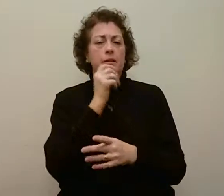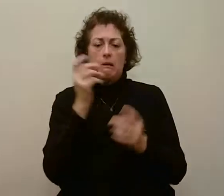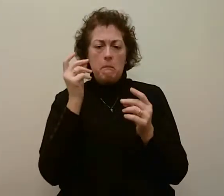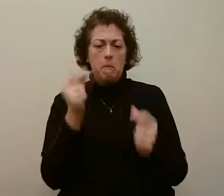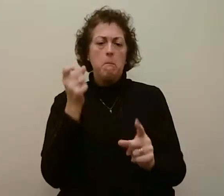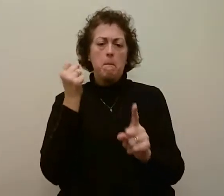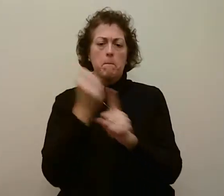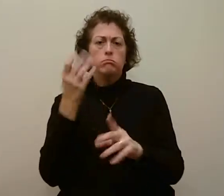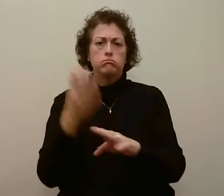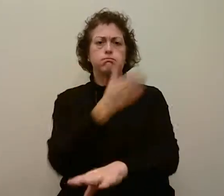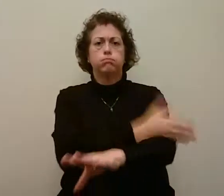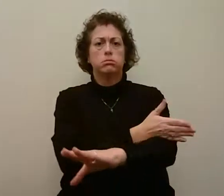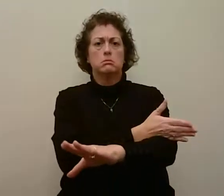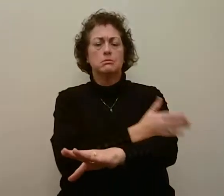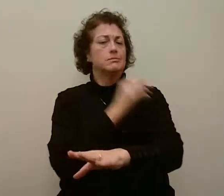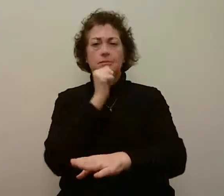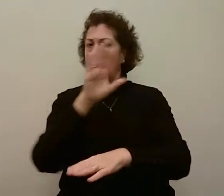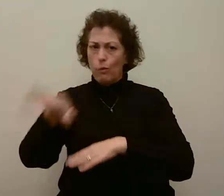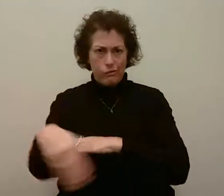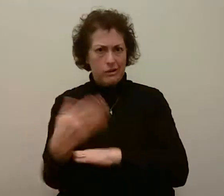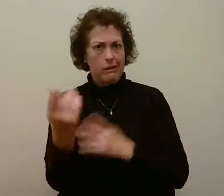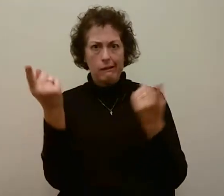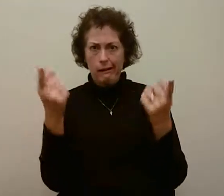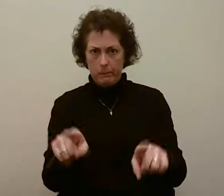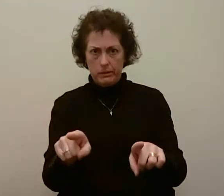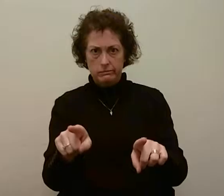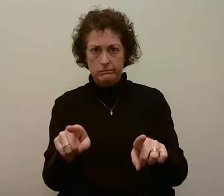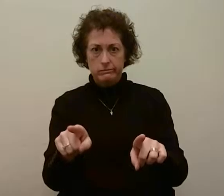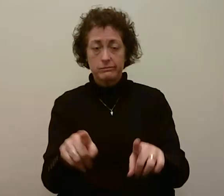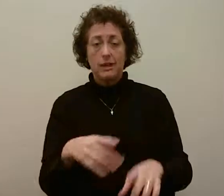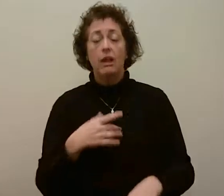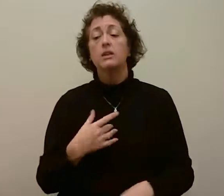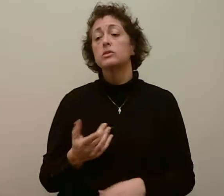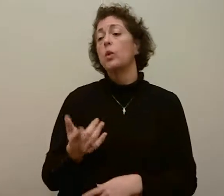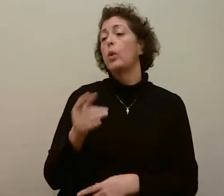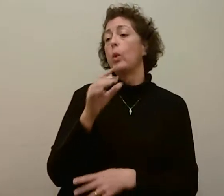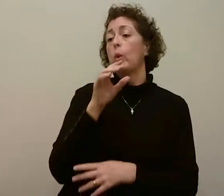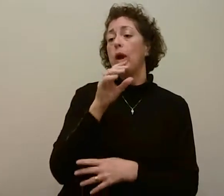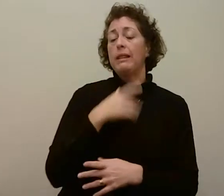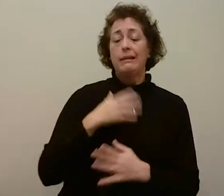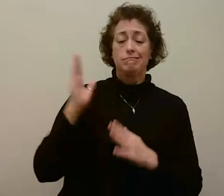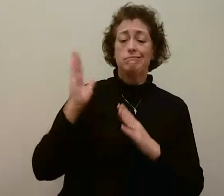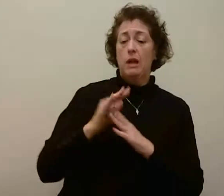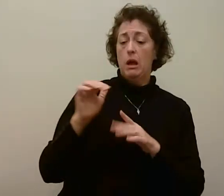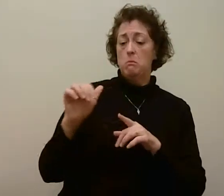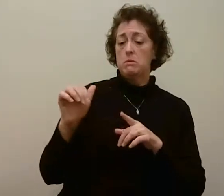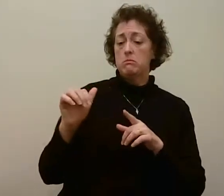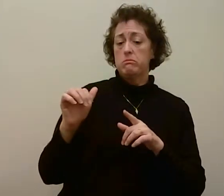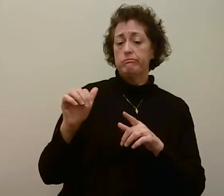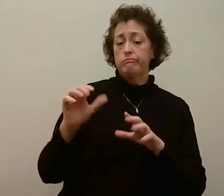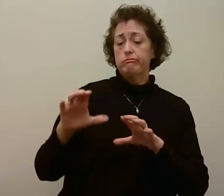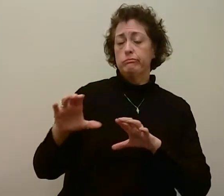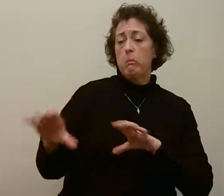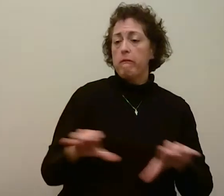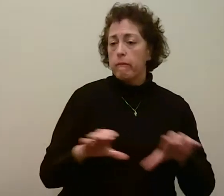The age of peak performance, like in sports, usually happens in the mid to late 20s, and in the arts